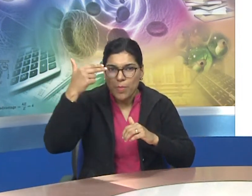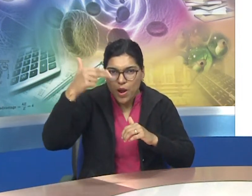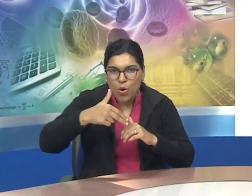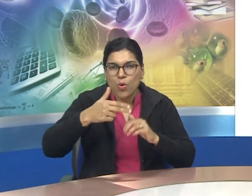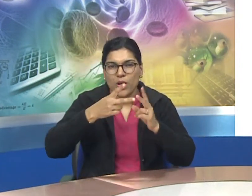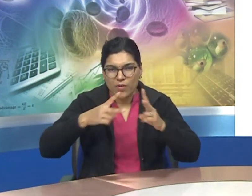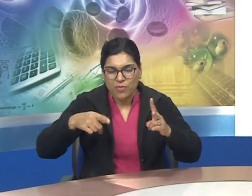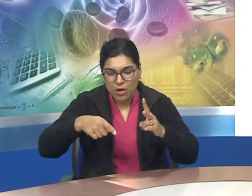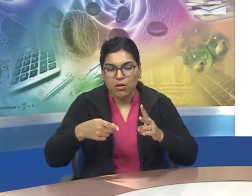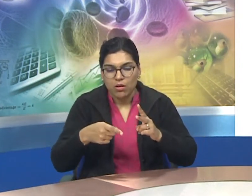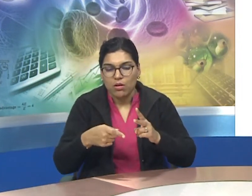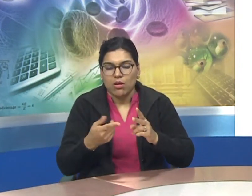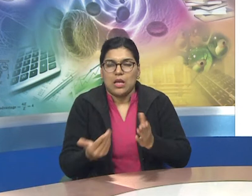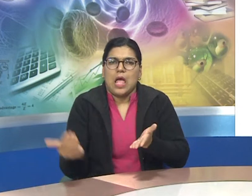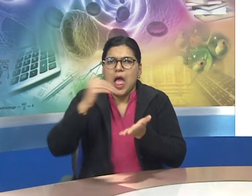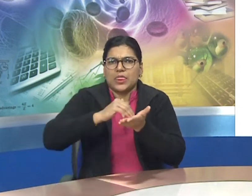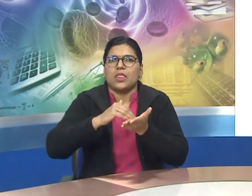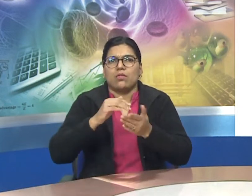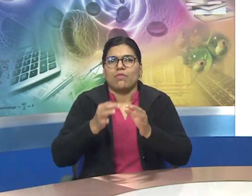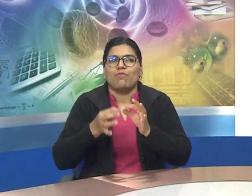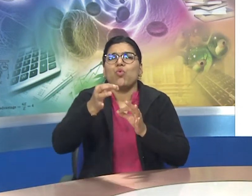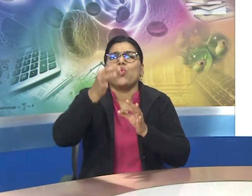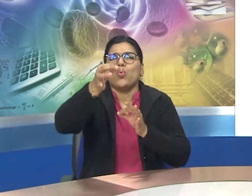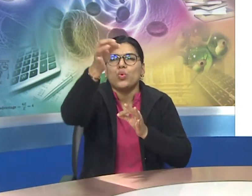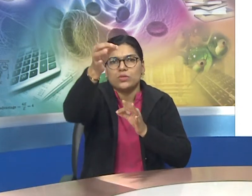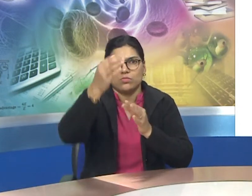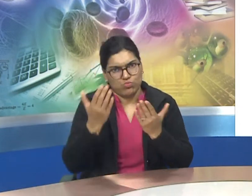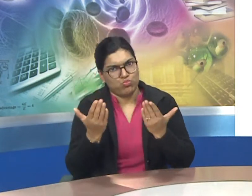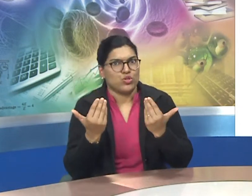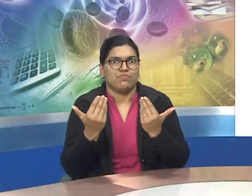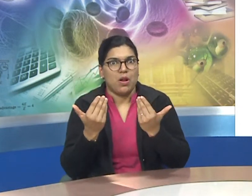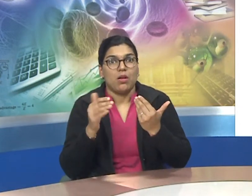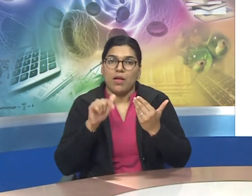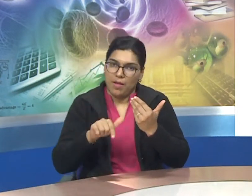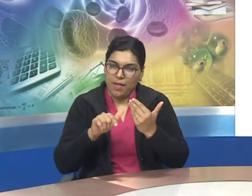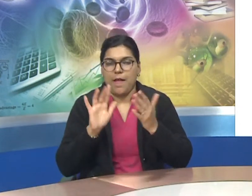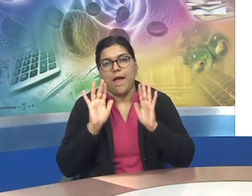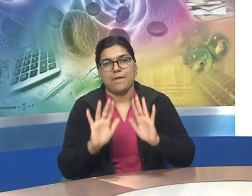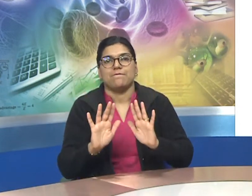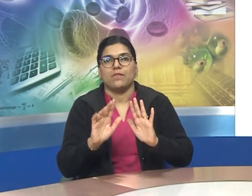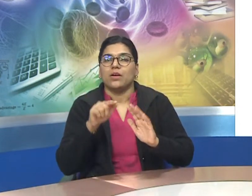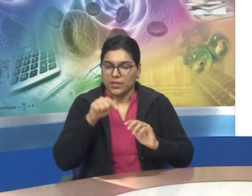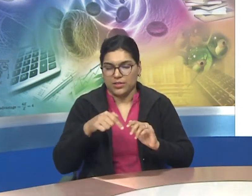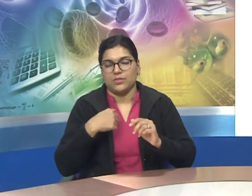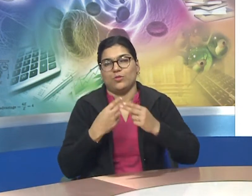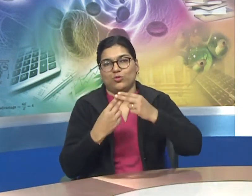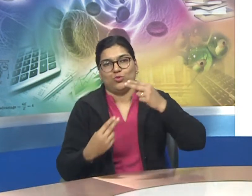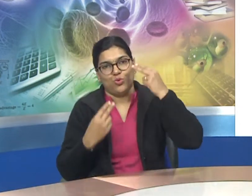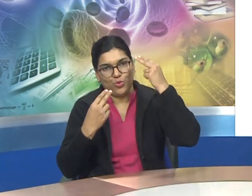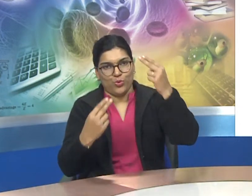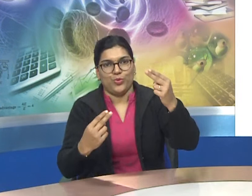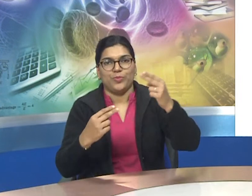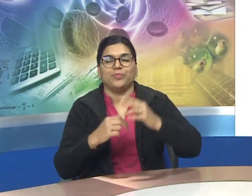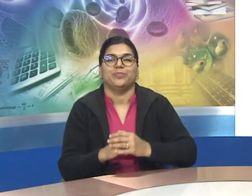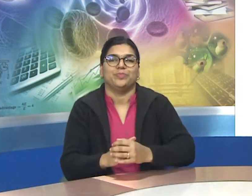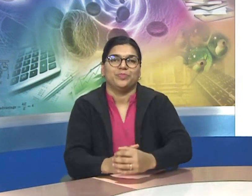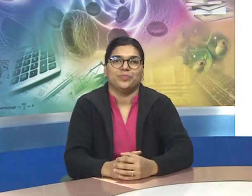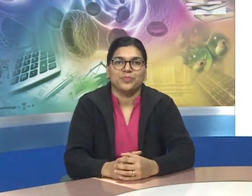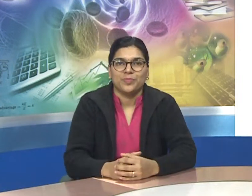future, like petrol, coal. There are different types of fuels which humans use. So let us